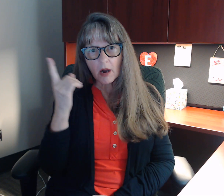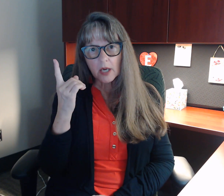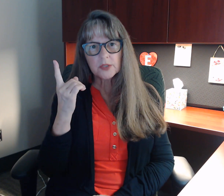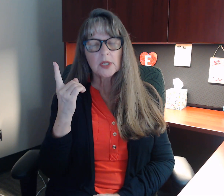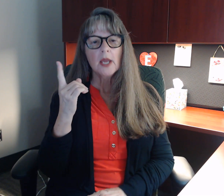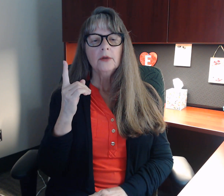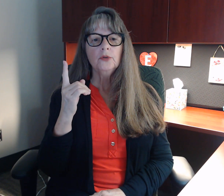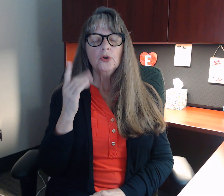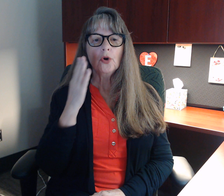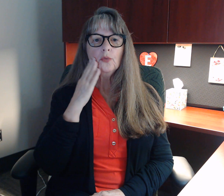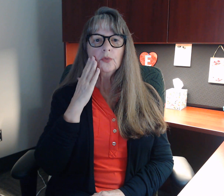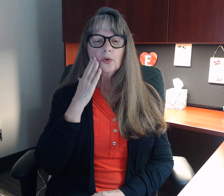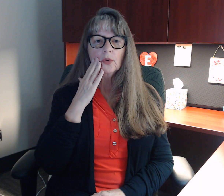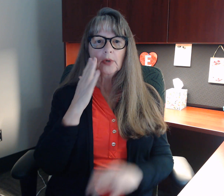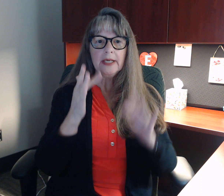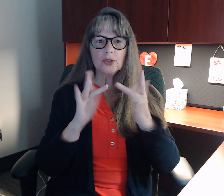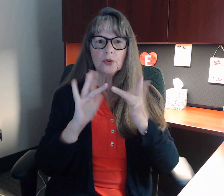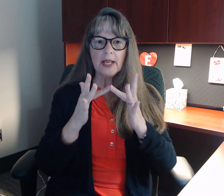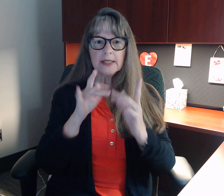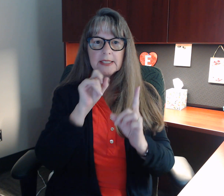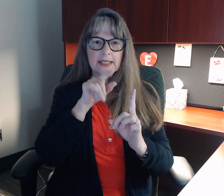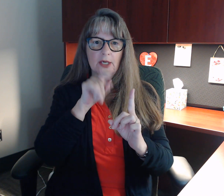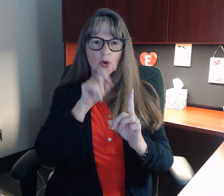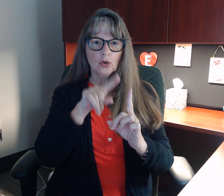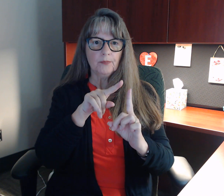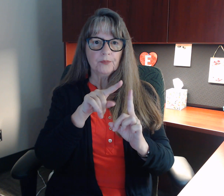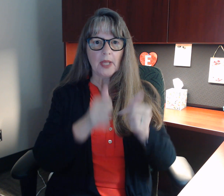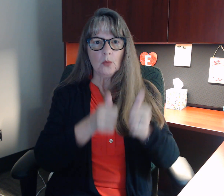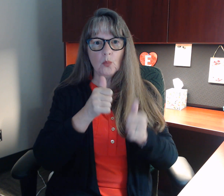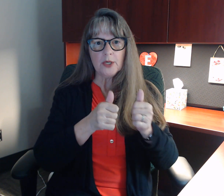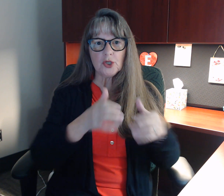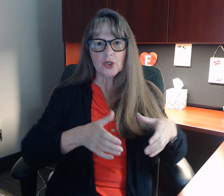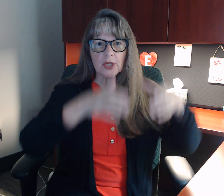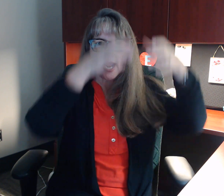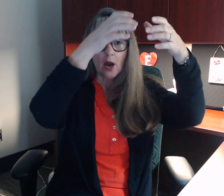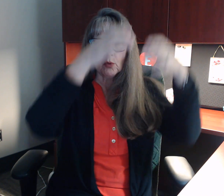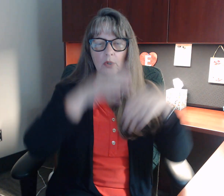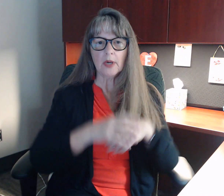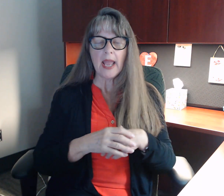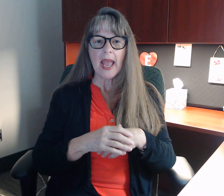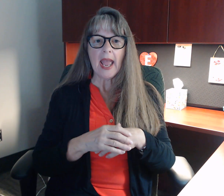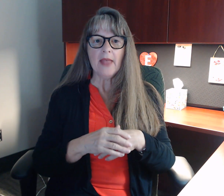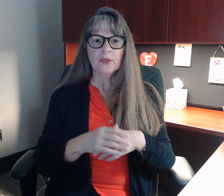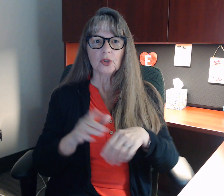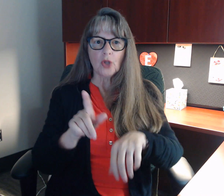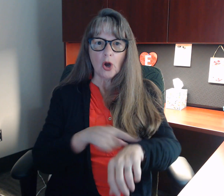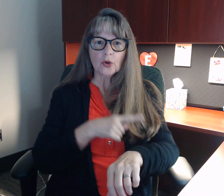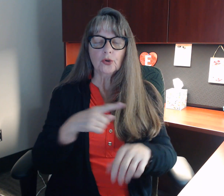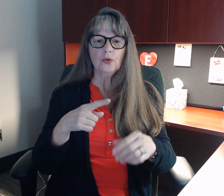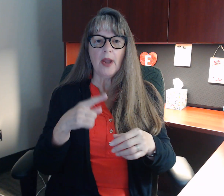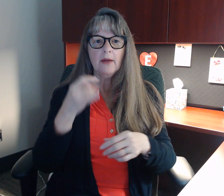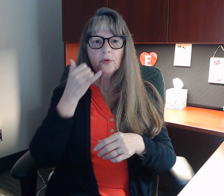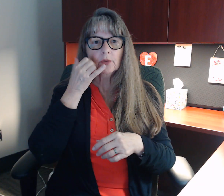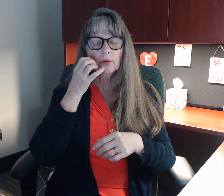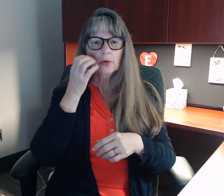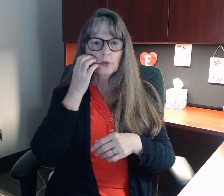because, your internet signal and which tower, and the longer you have your